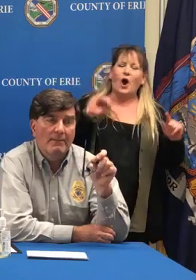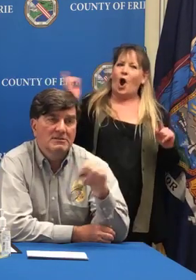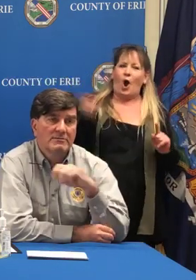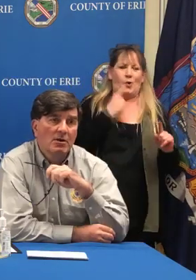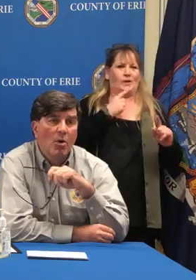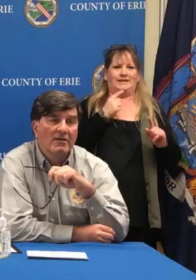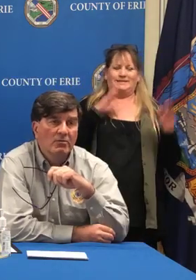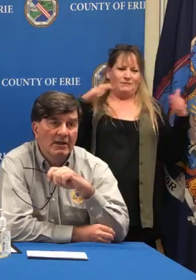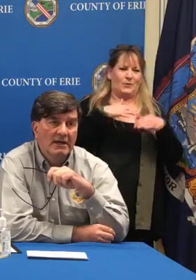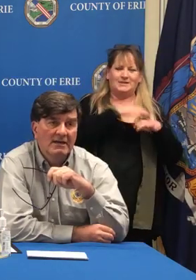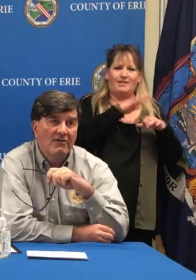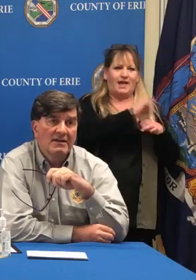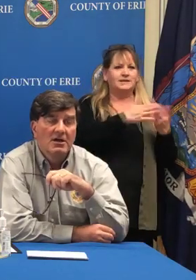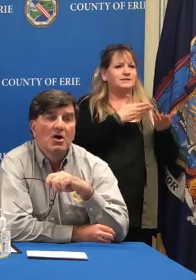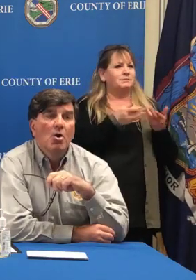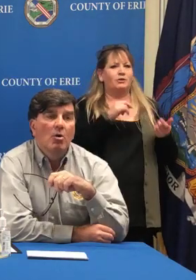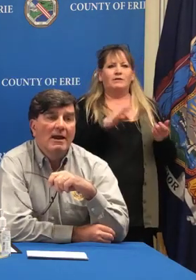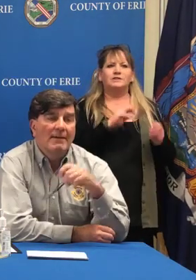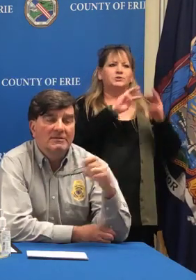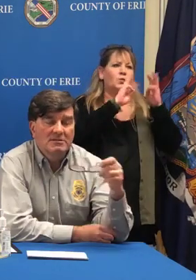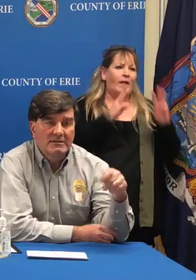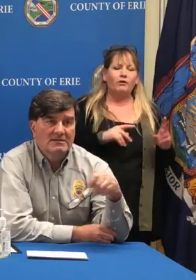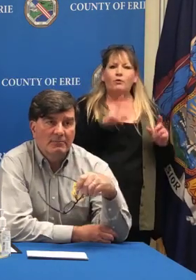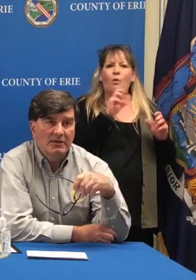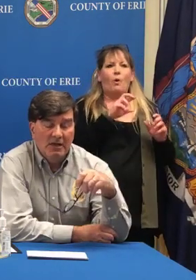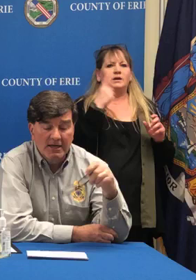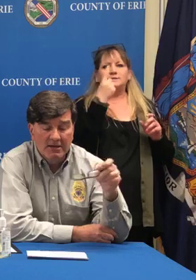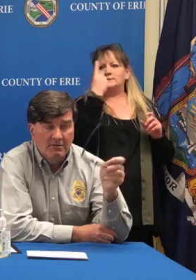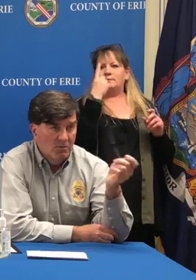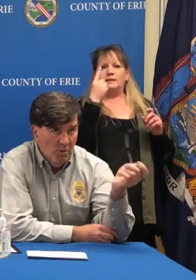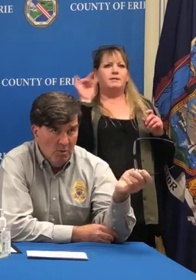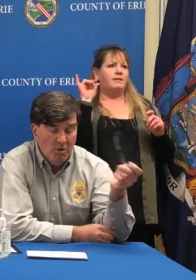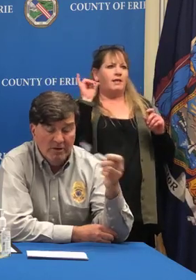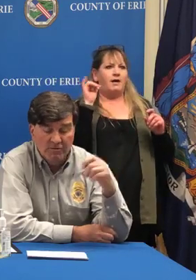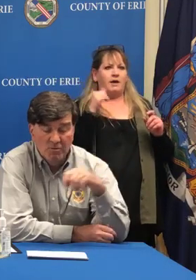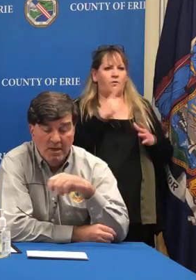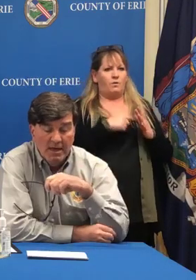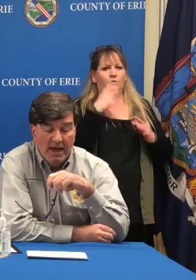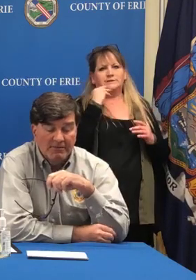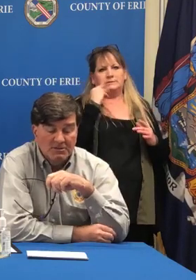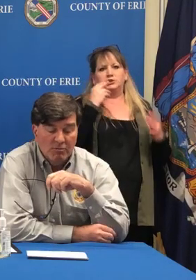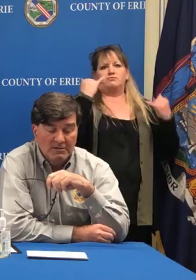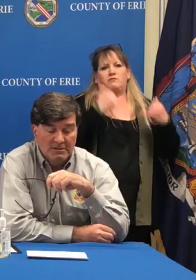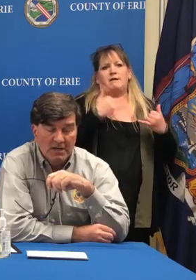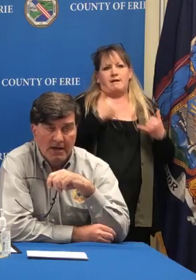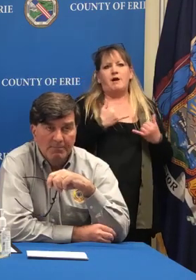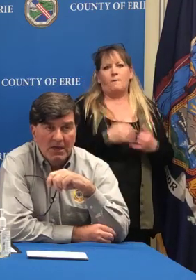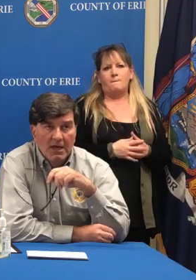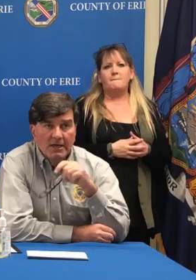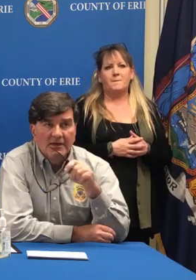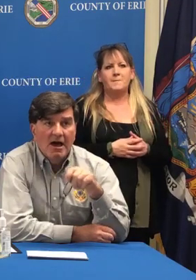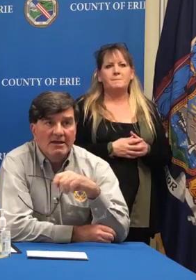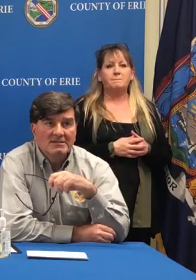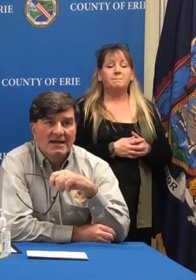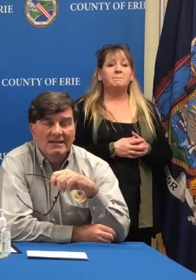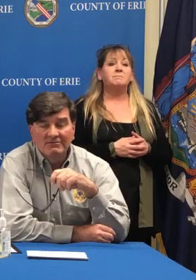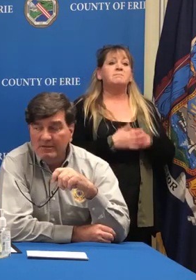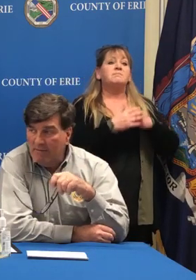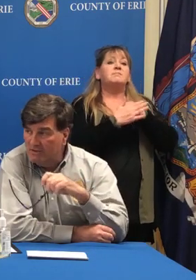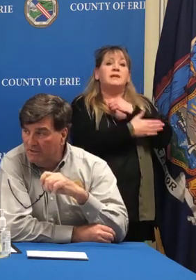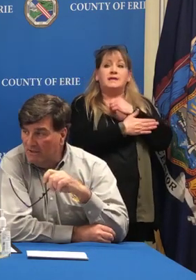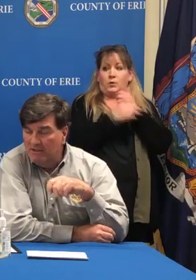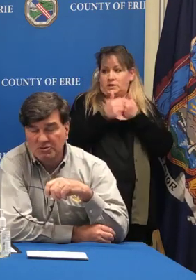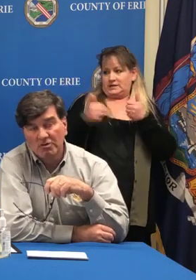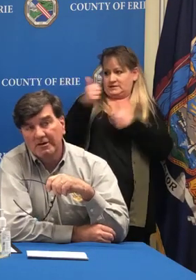whether it happens to be a weather-related event or it happens to be something like what we're going through at this present time. The county executive